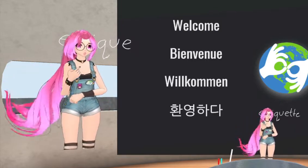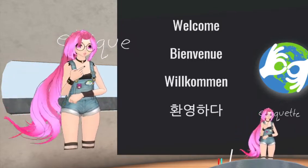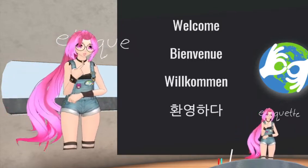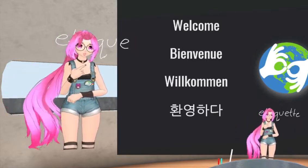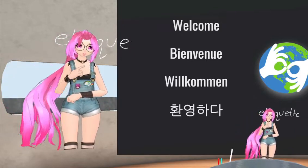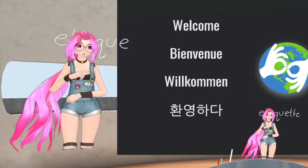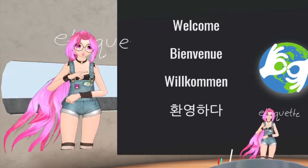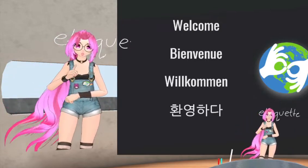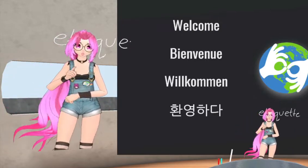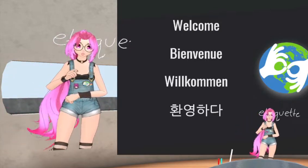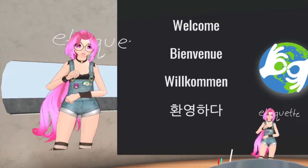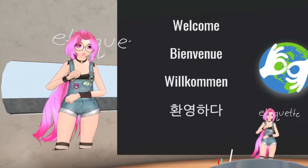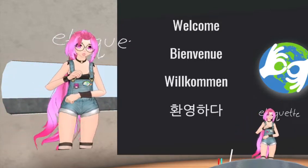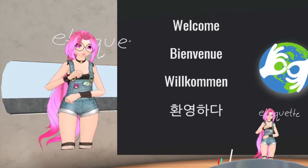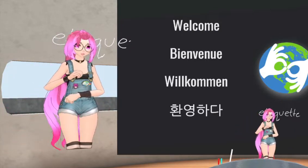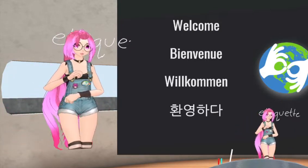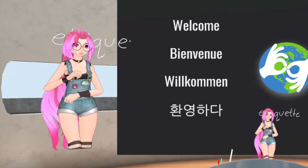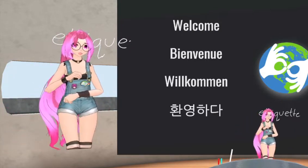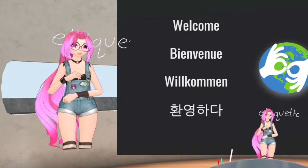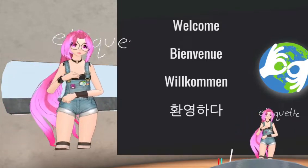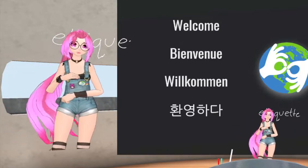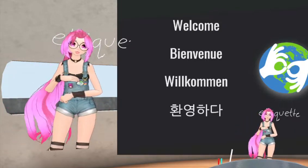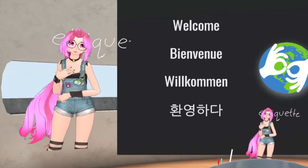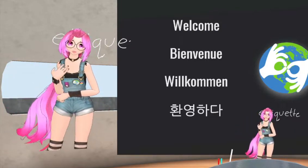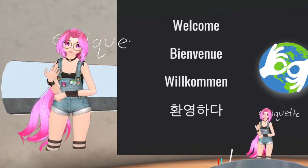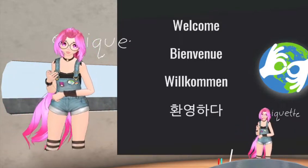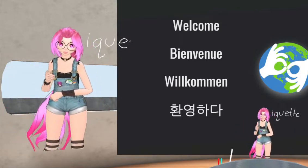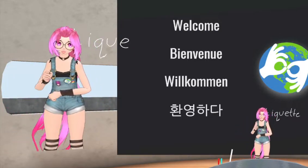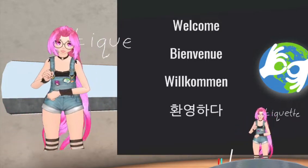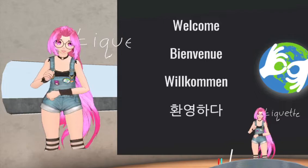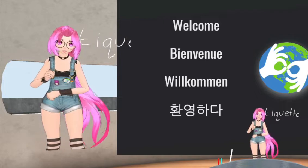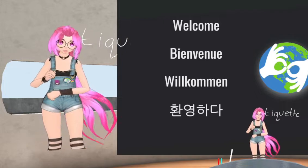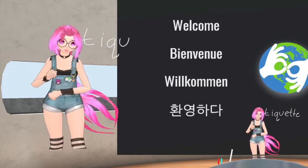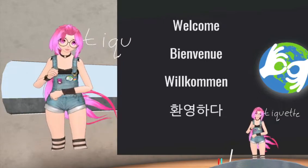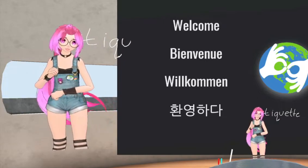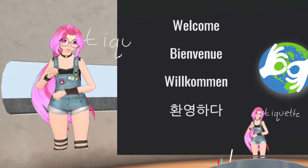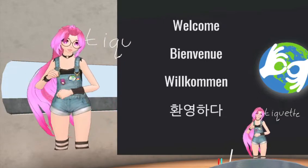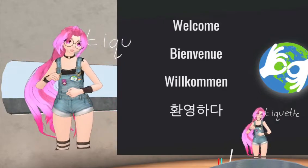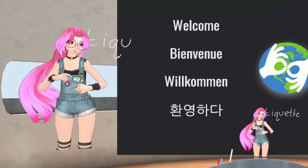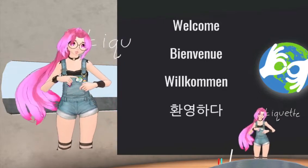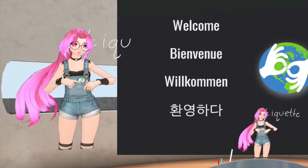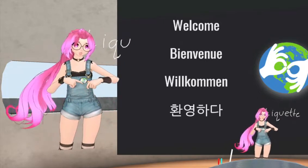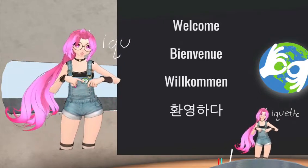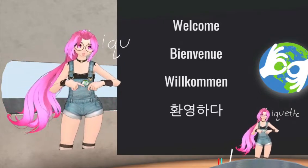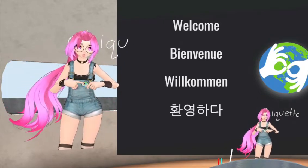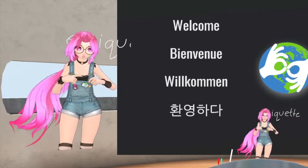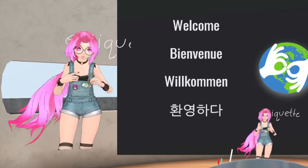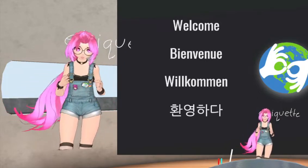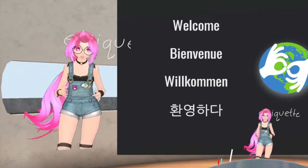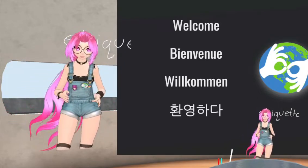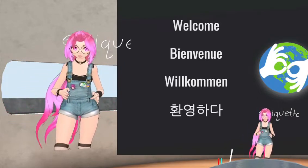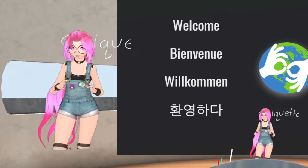glasses. Oh, I'm so sorry for you. Please, take my lunch, please. I'd